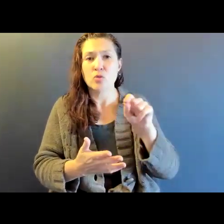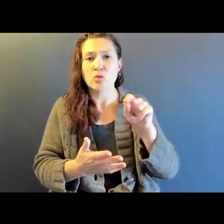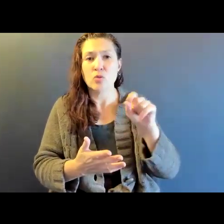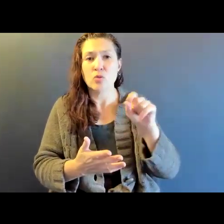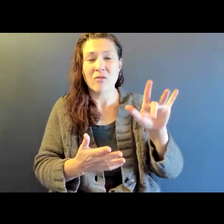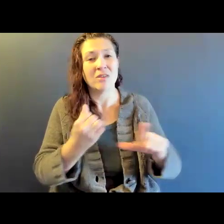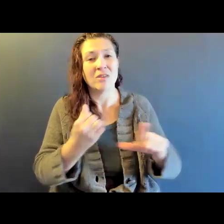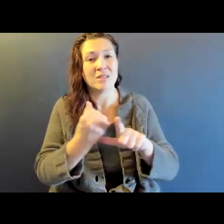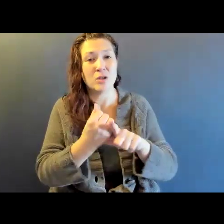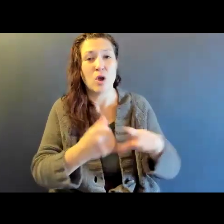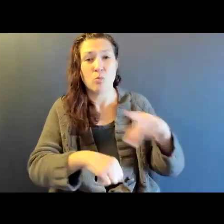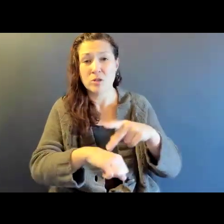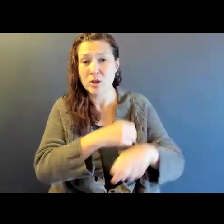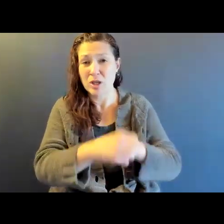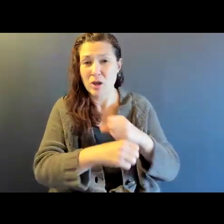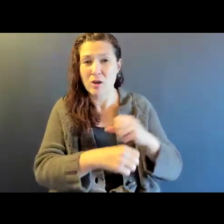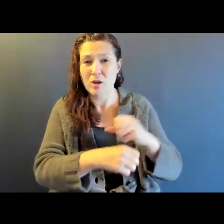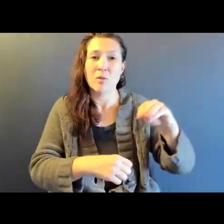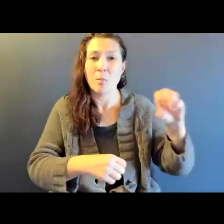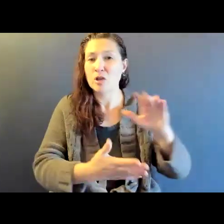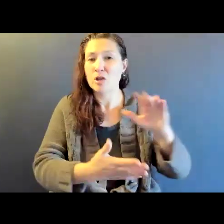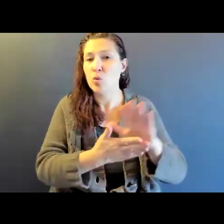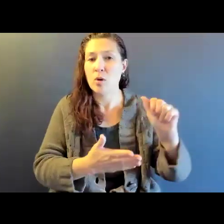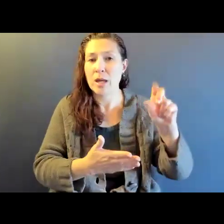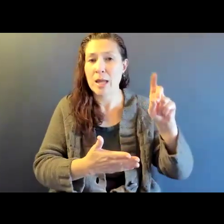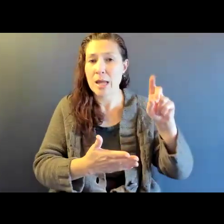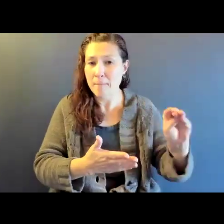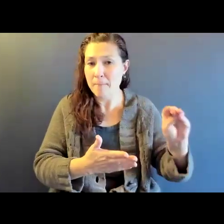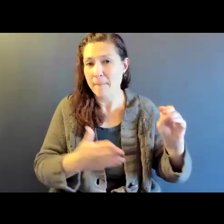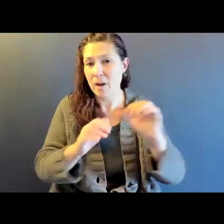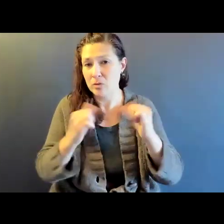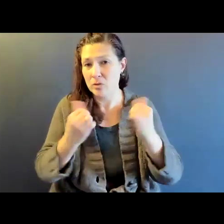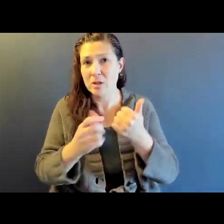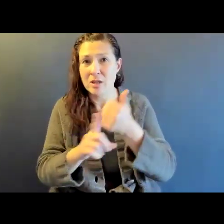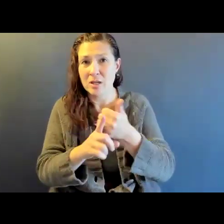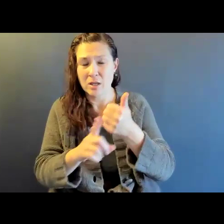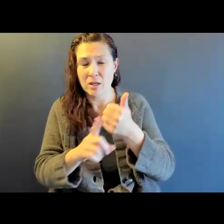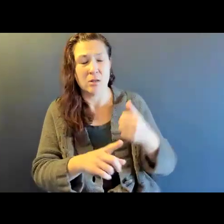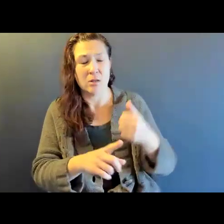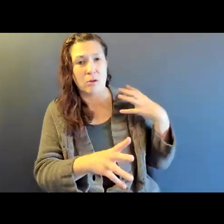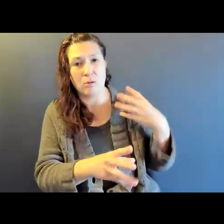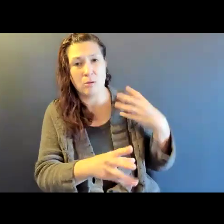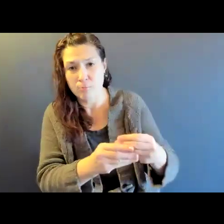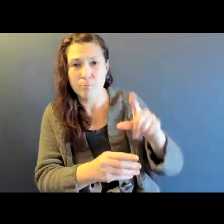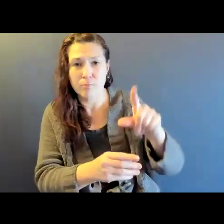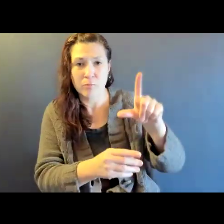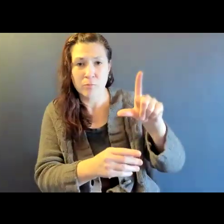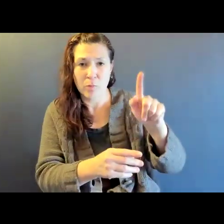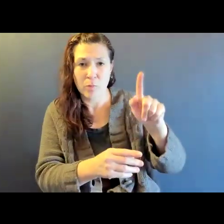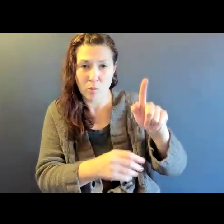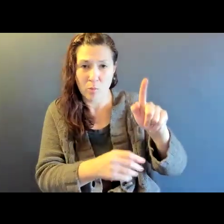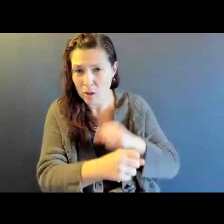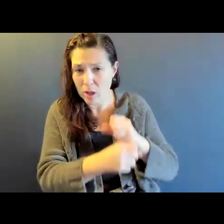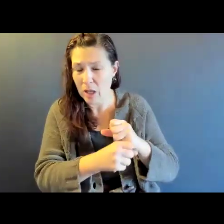the Massachusetts School Administrators Association. Ms. Smith has 21 years of experience in education in a variety of